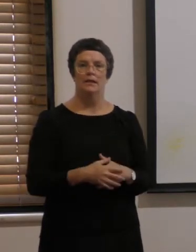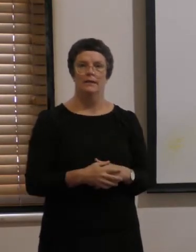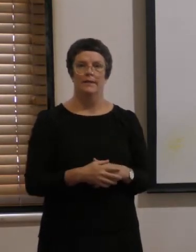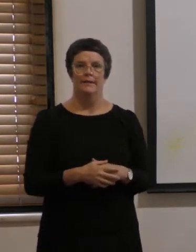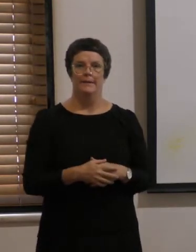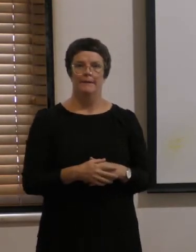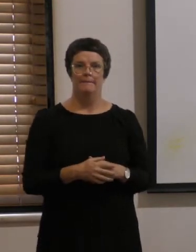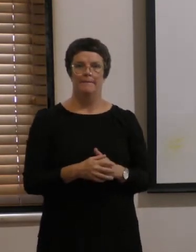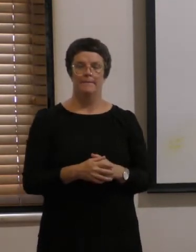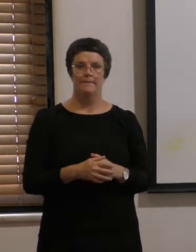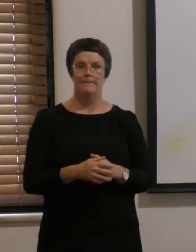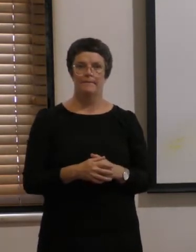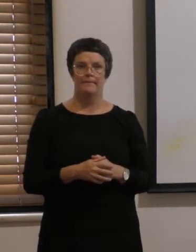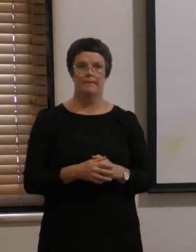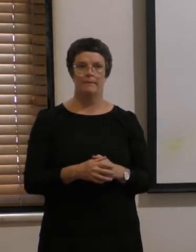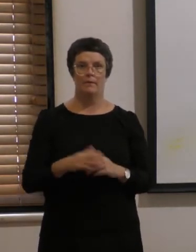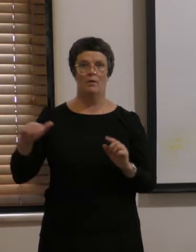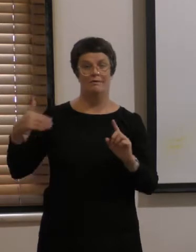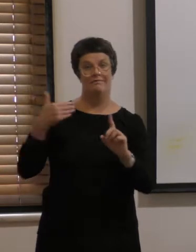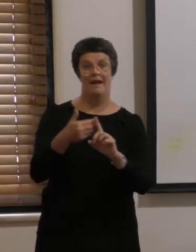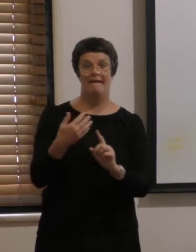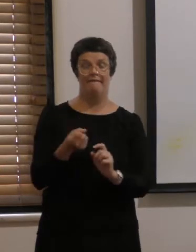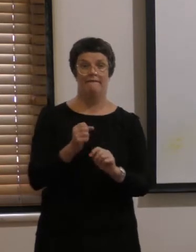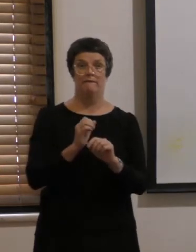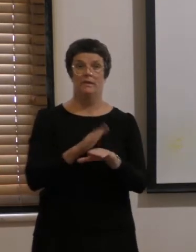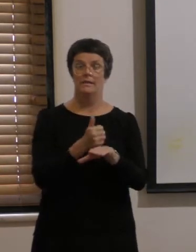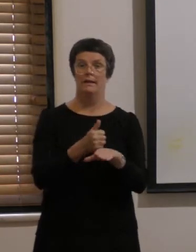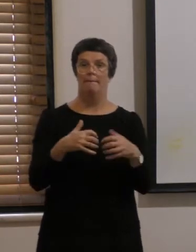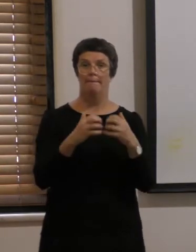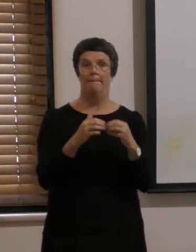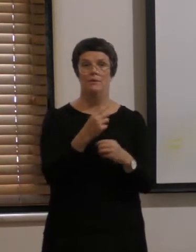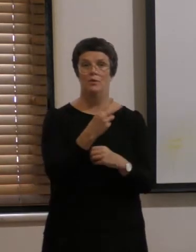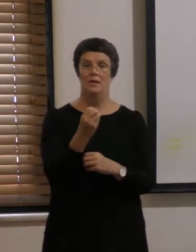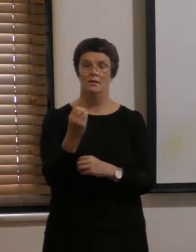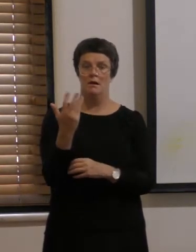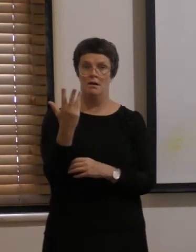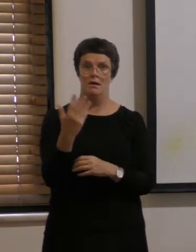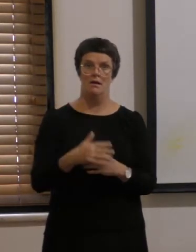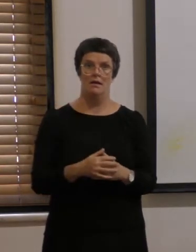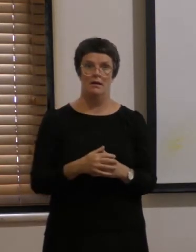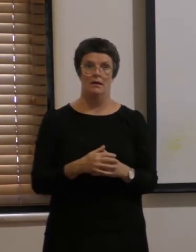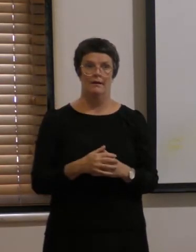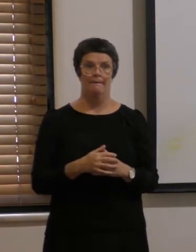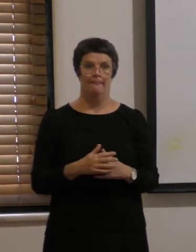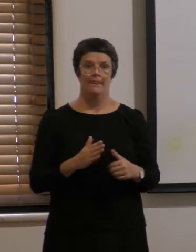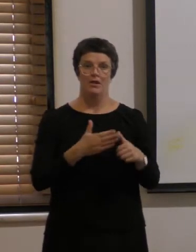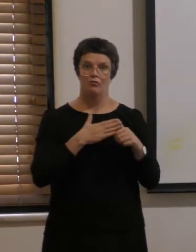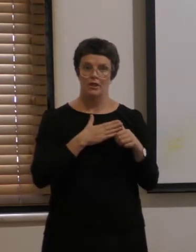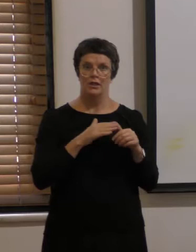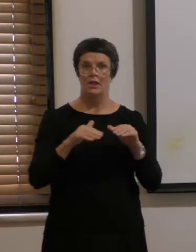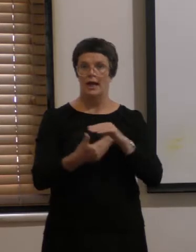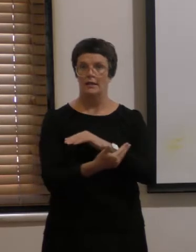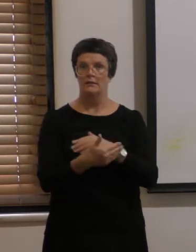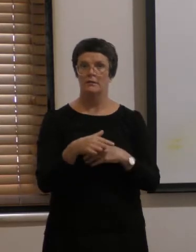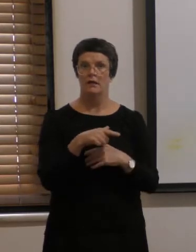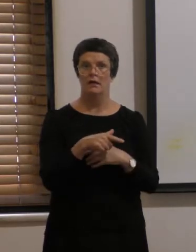And we've been around for a while now. From 2009 we started. We originally were auspiced by the